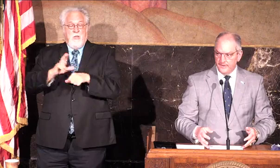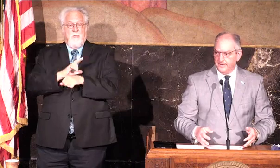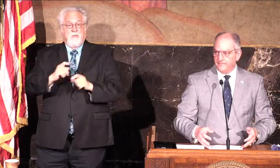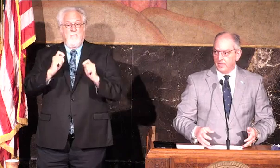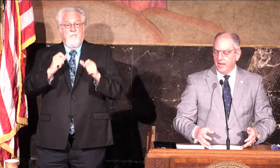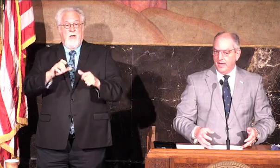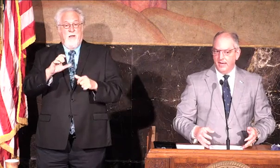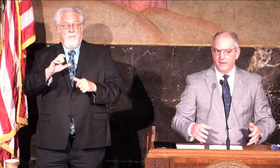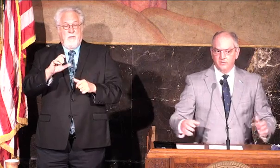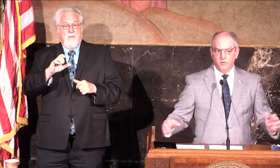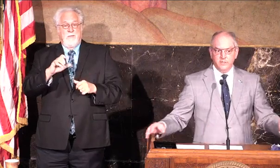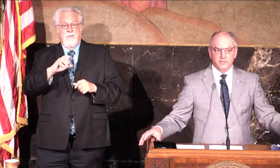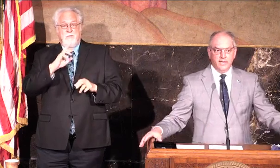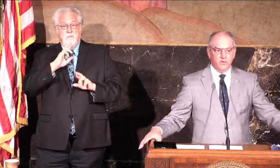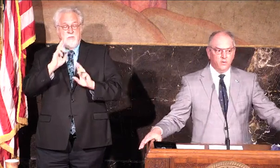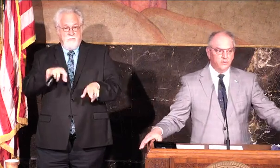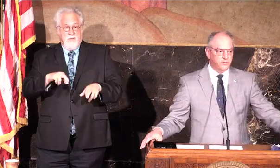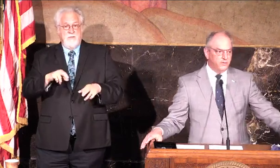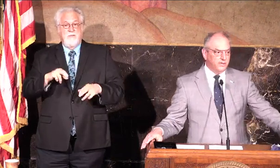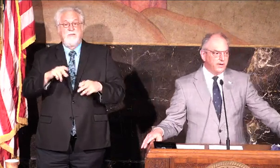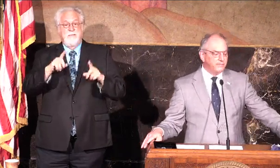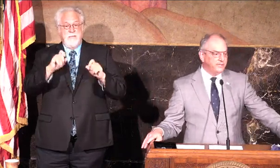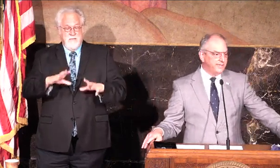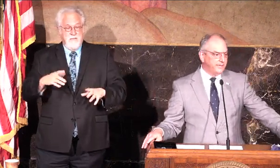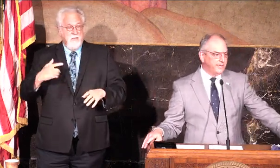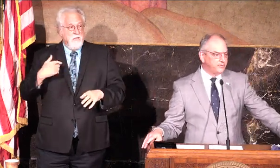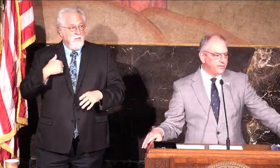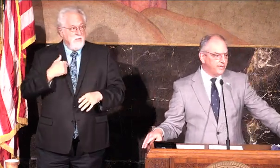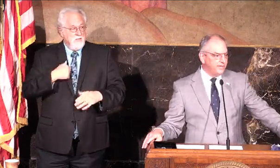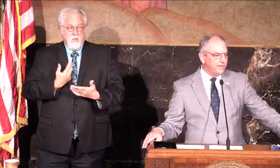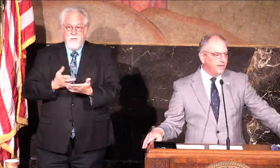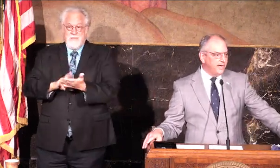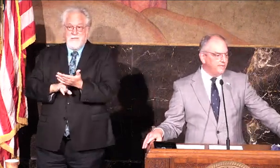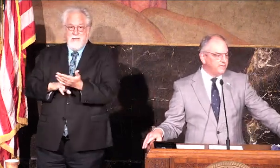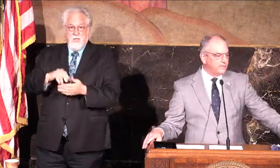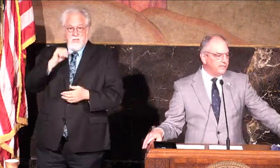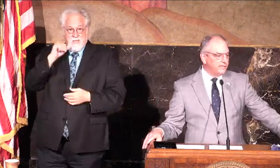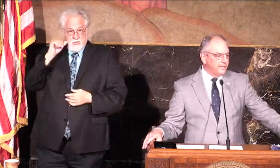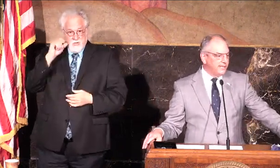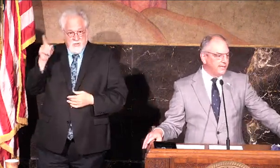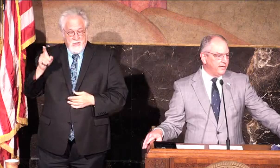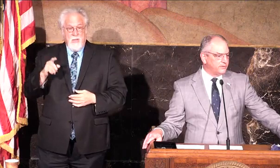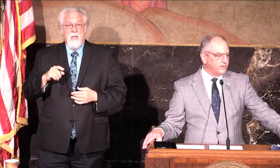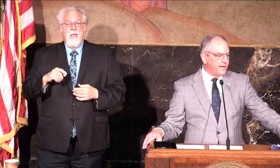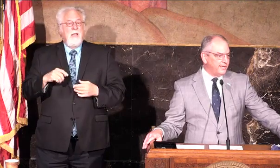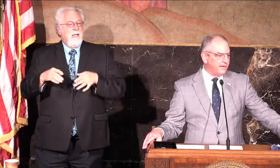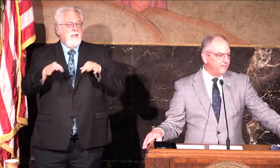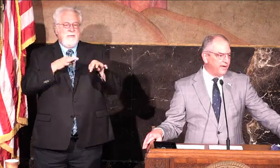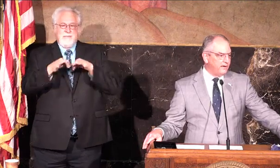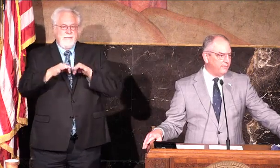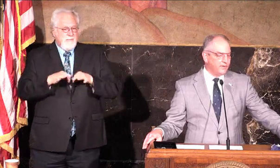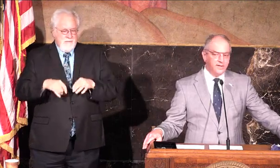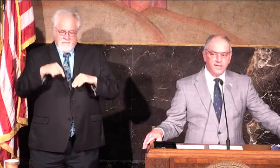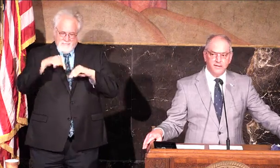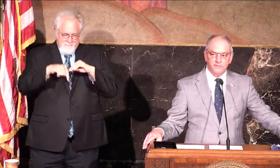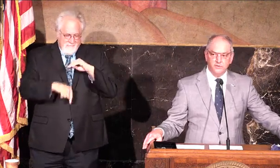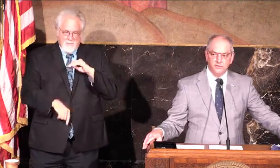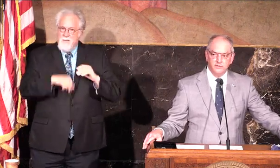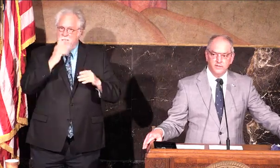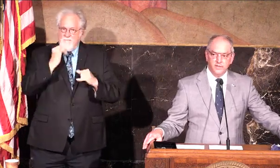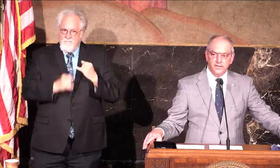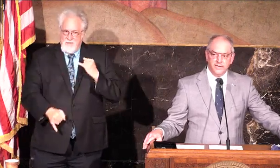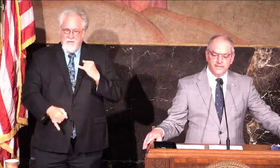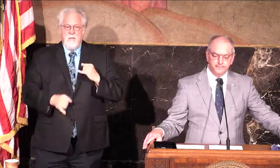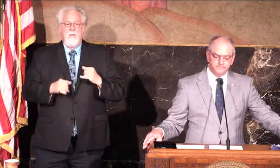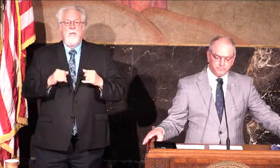tests. So we signed on to a letter of intent yesterday. Obviously, the details are not yet final, and we're going to have